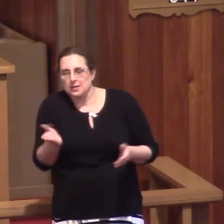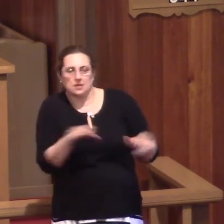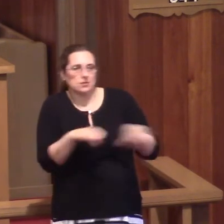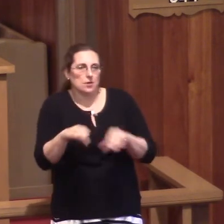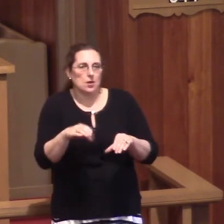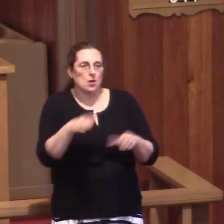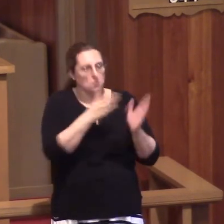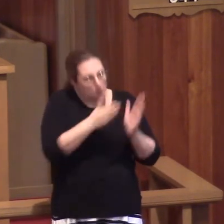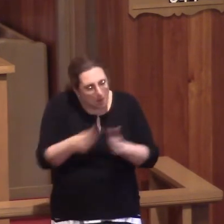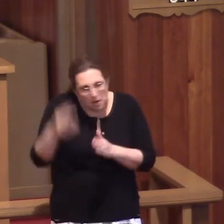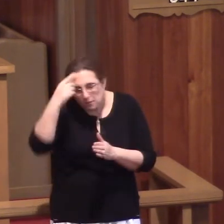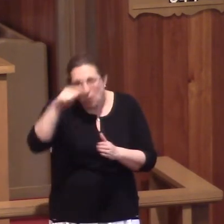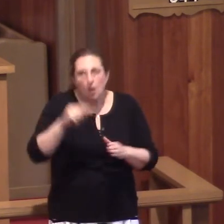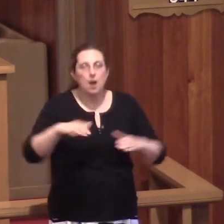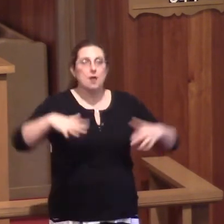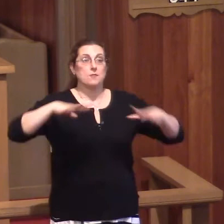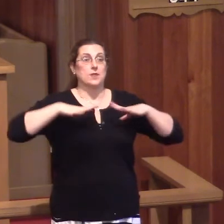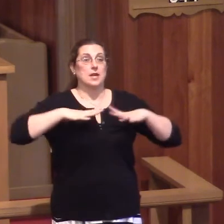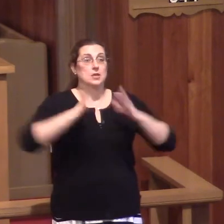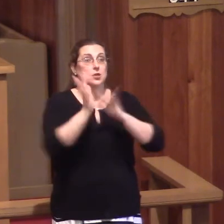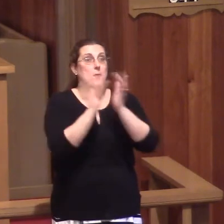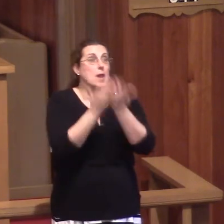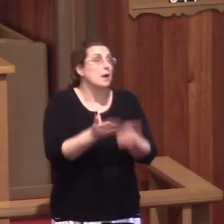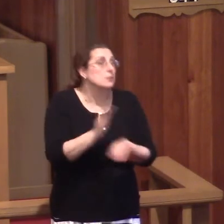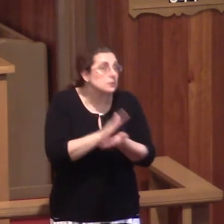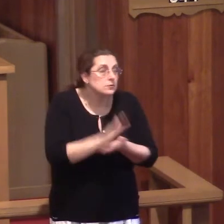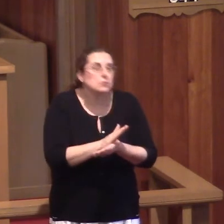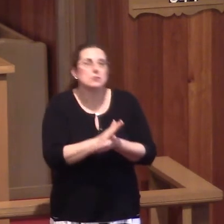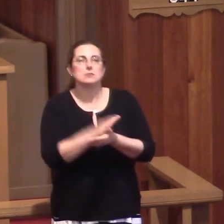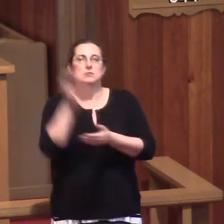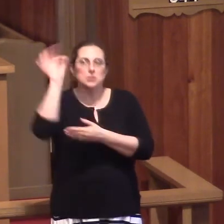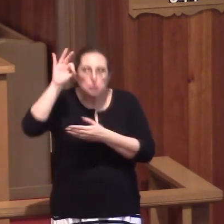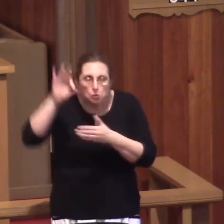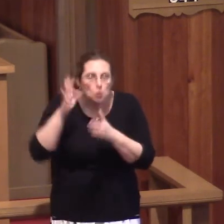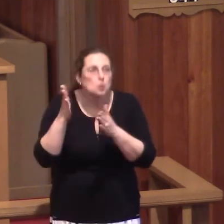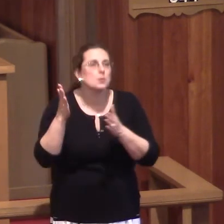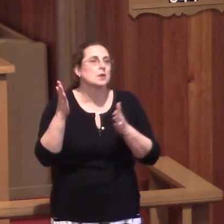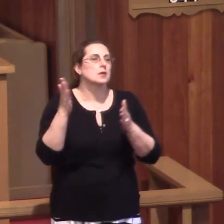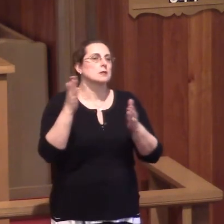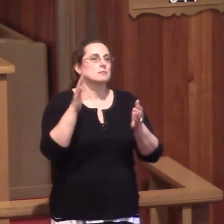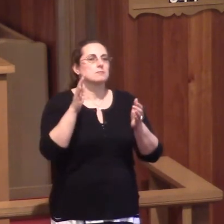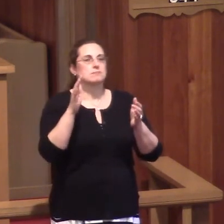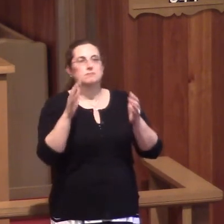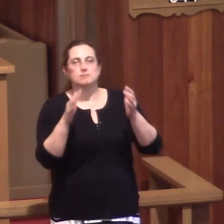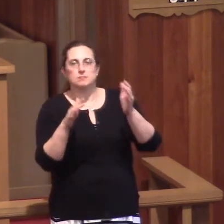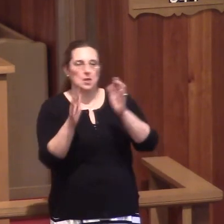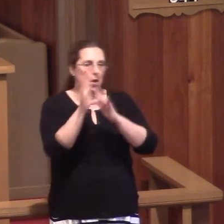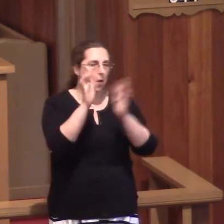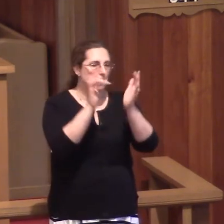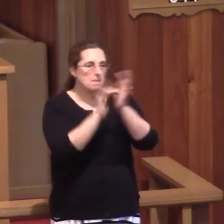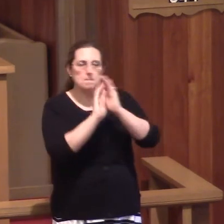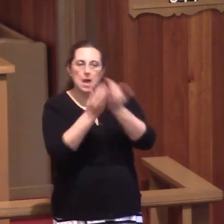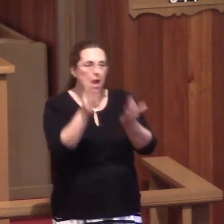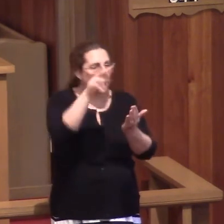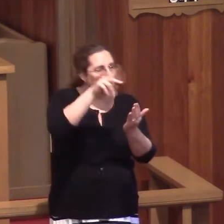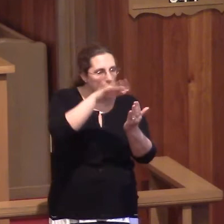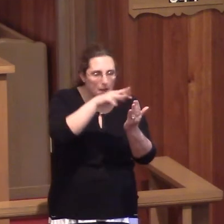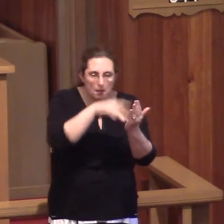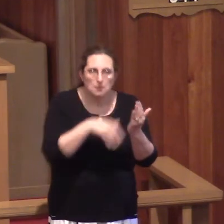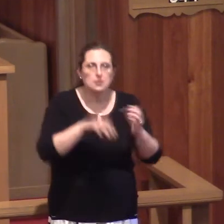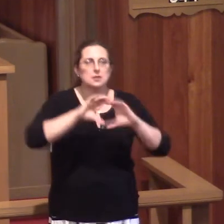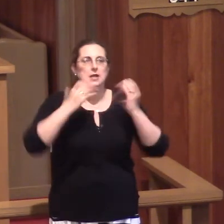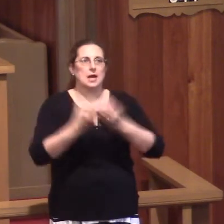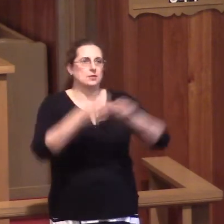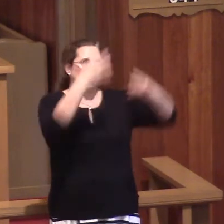preparing for BPS, The sermon, Bible class, Along with a wide list of other things.